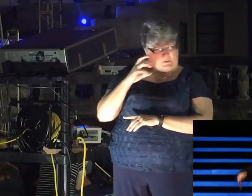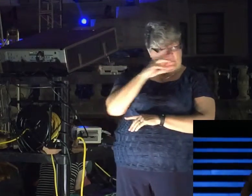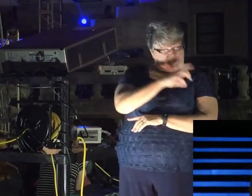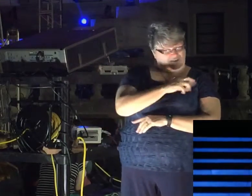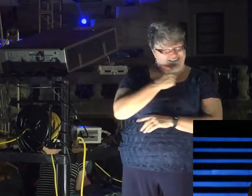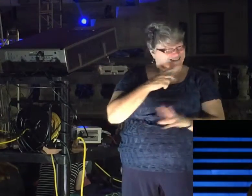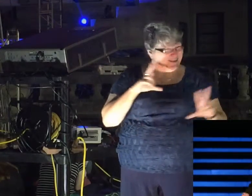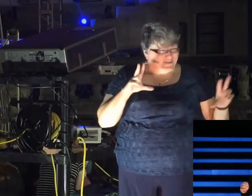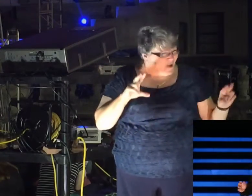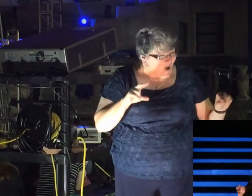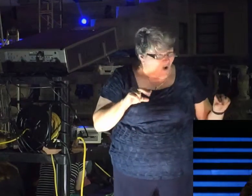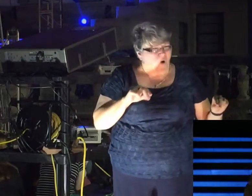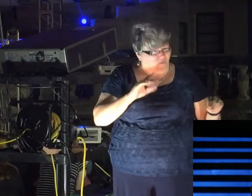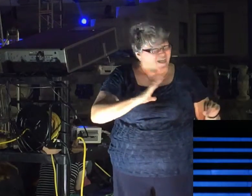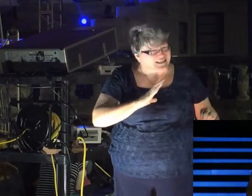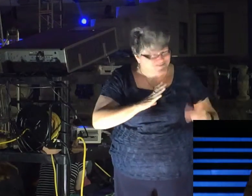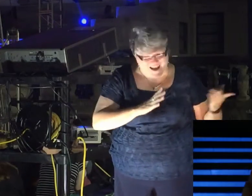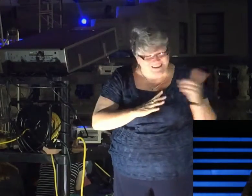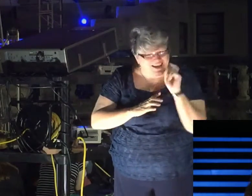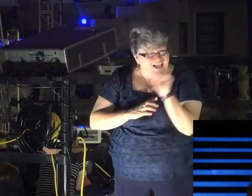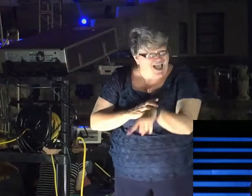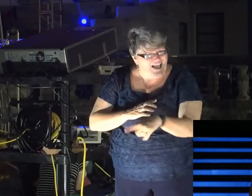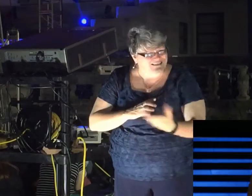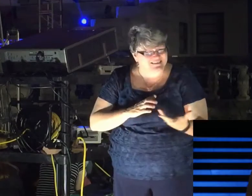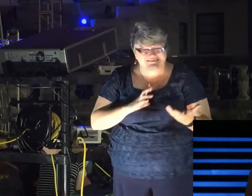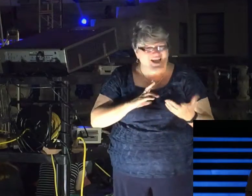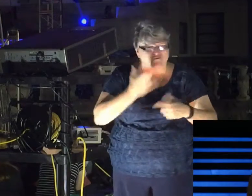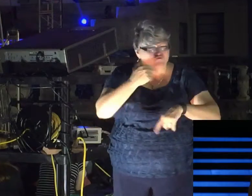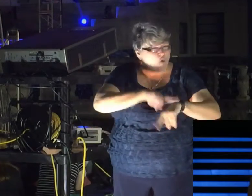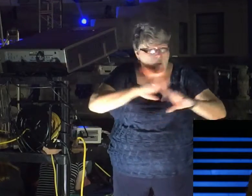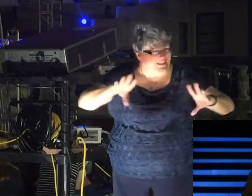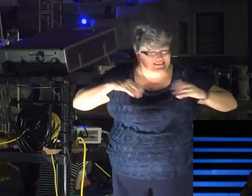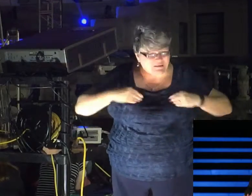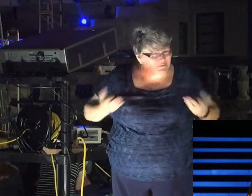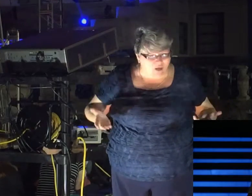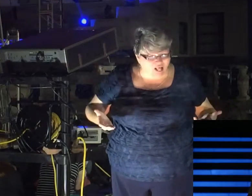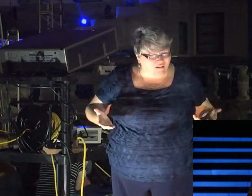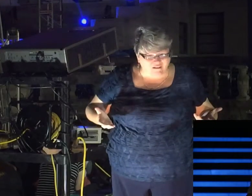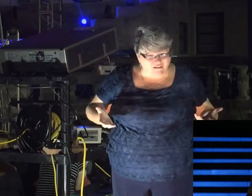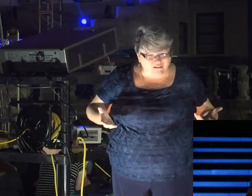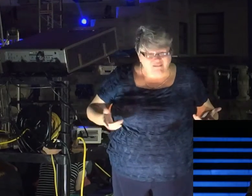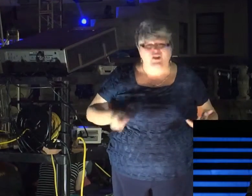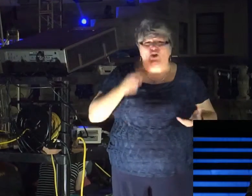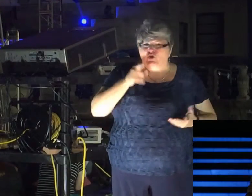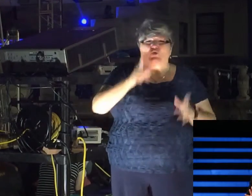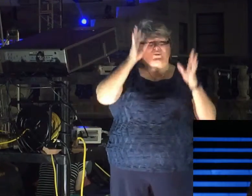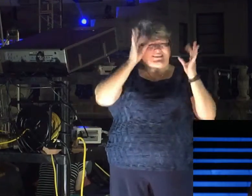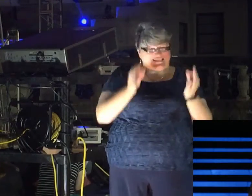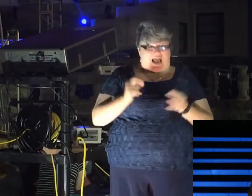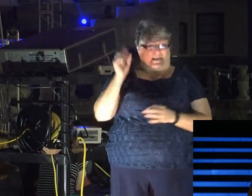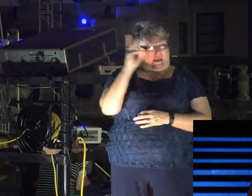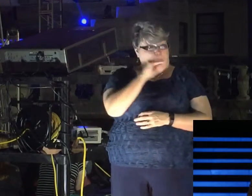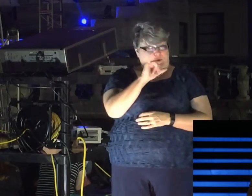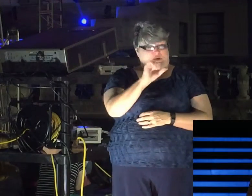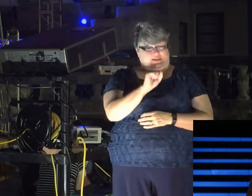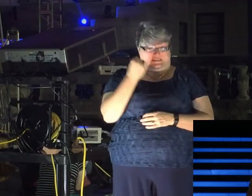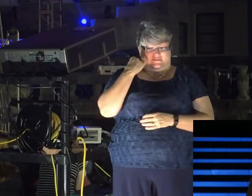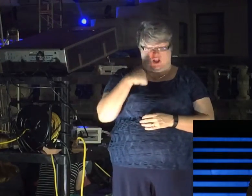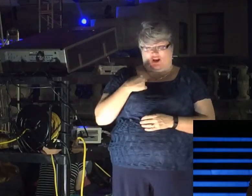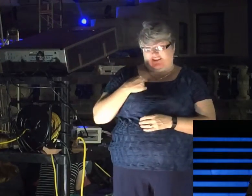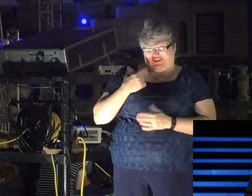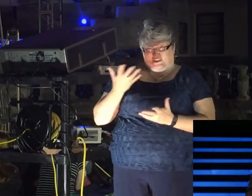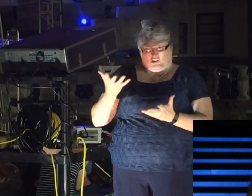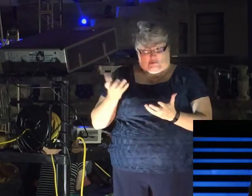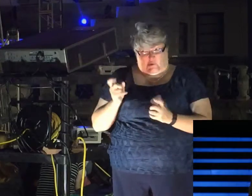go to dinner? That's going to be so weird. And I said, no, that's fine. That's totally acceptable. You'll decide how weird